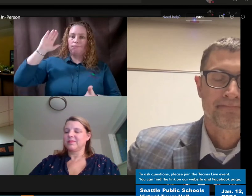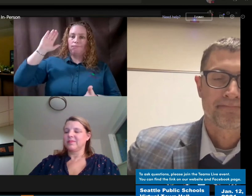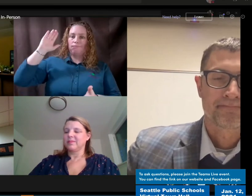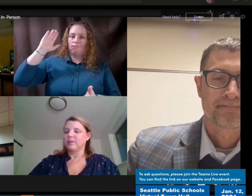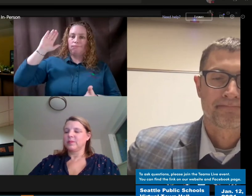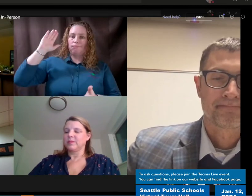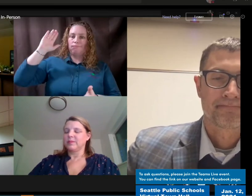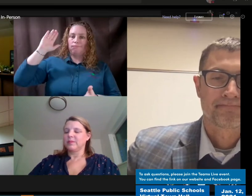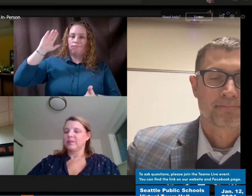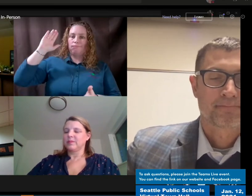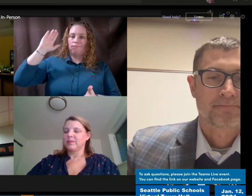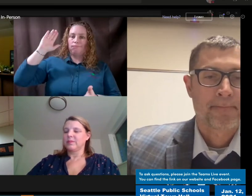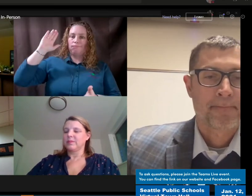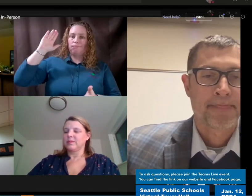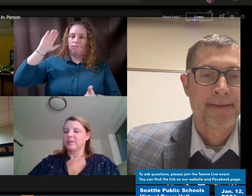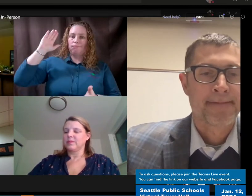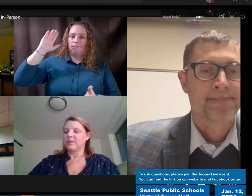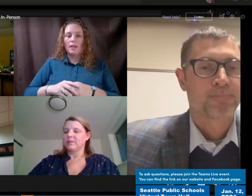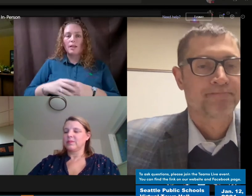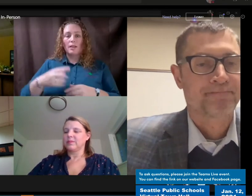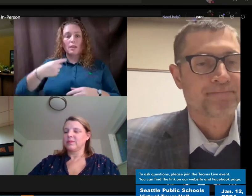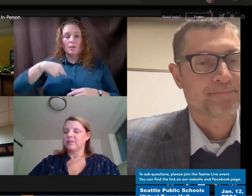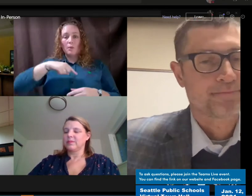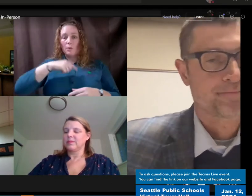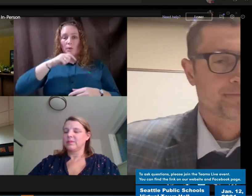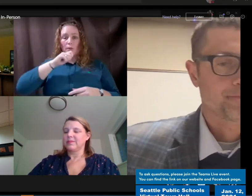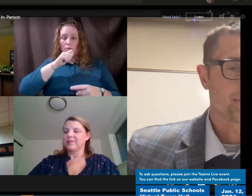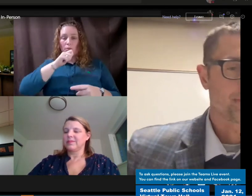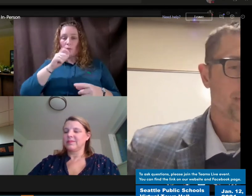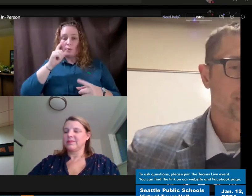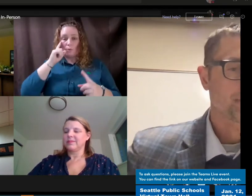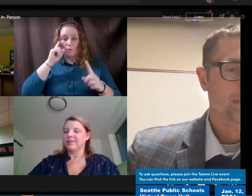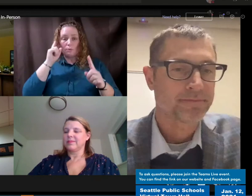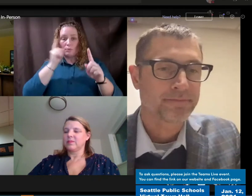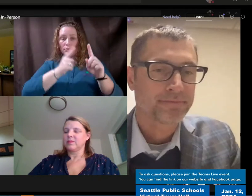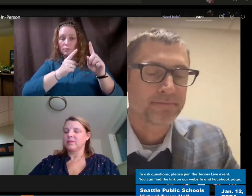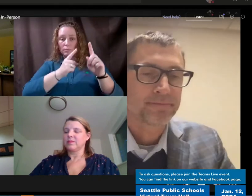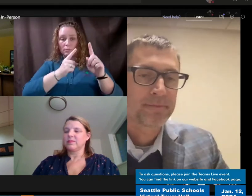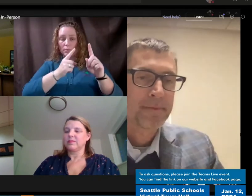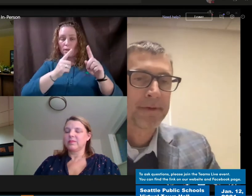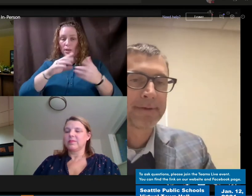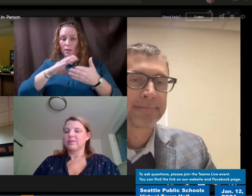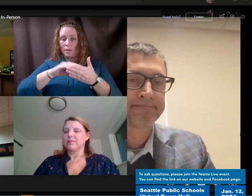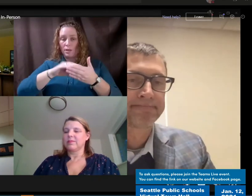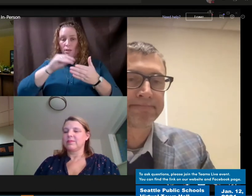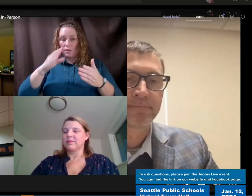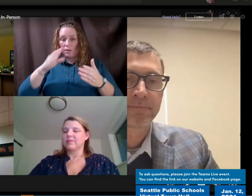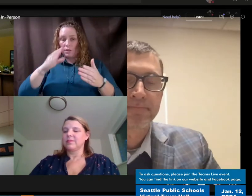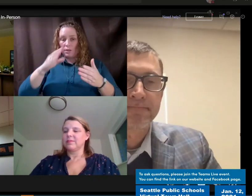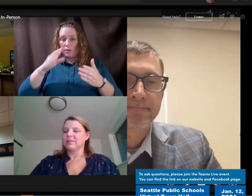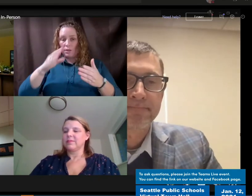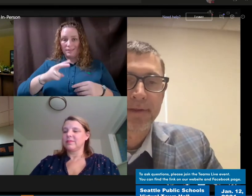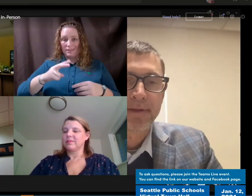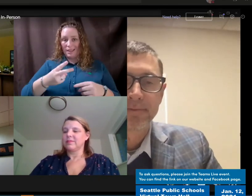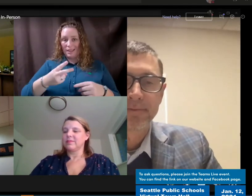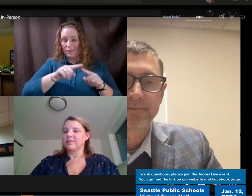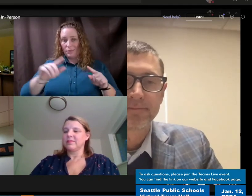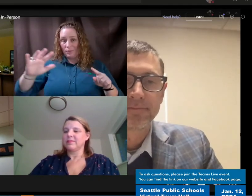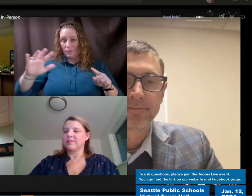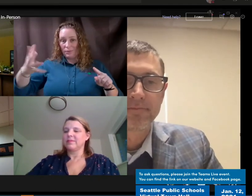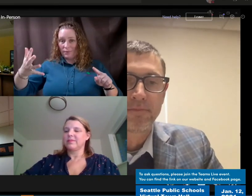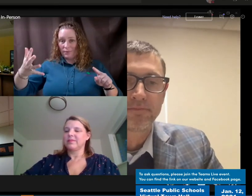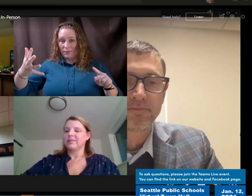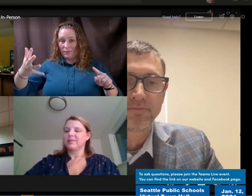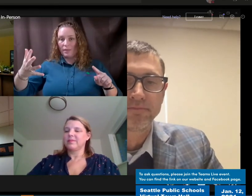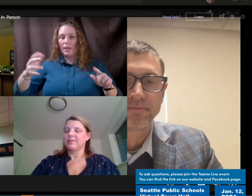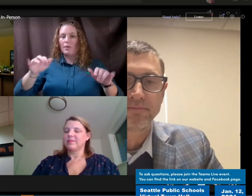we do not intend on moving students in that sort of second through fifth grade. We'll stay remote,